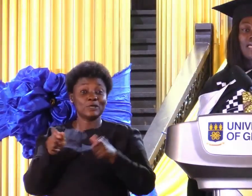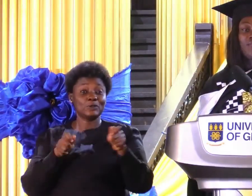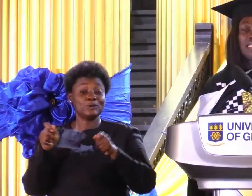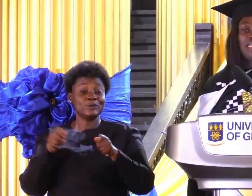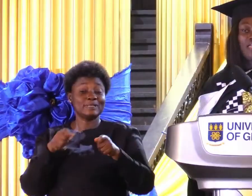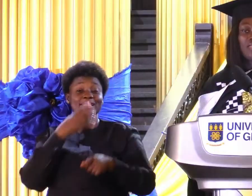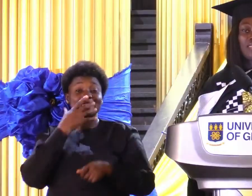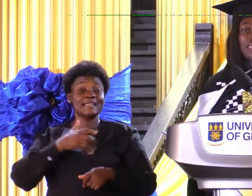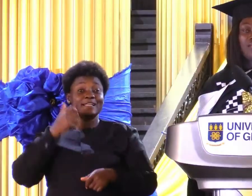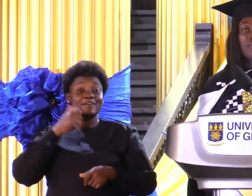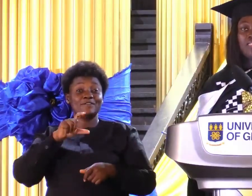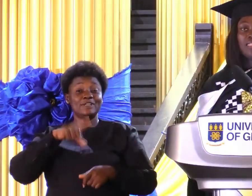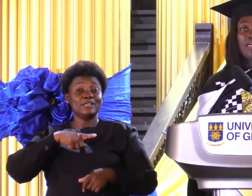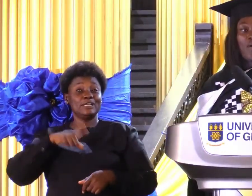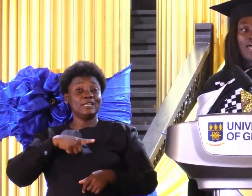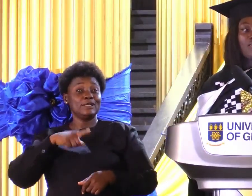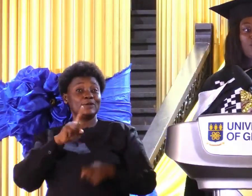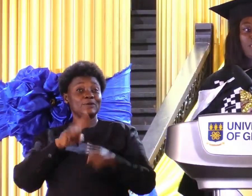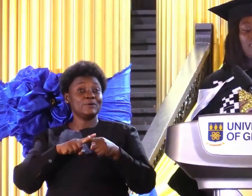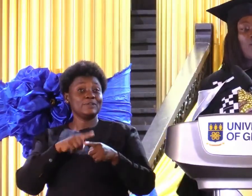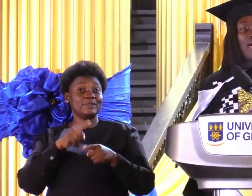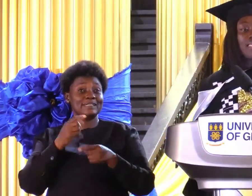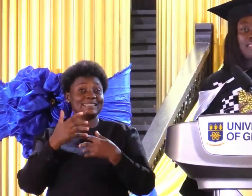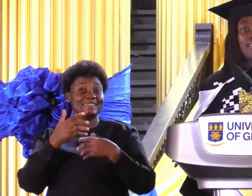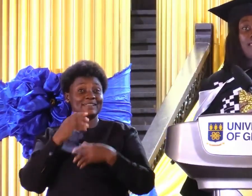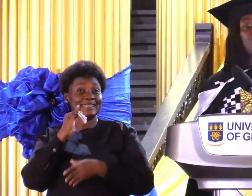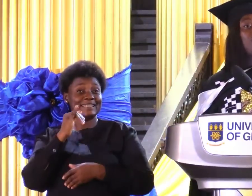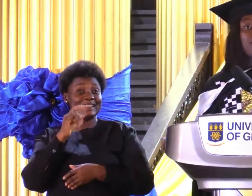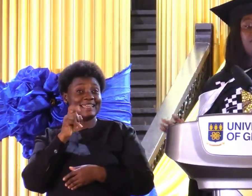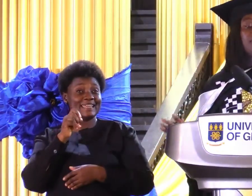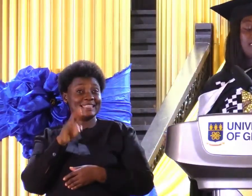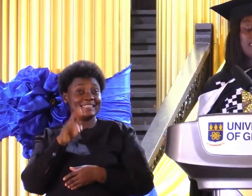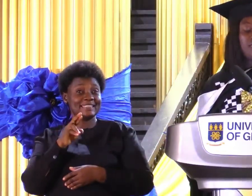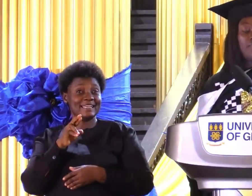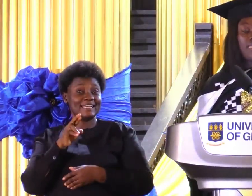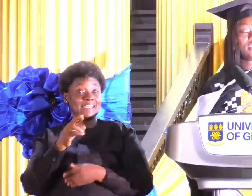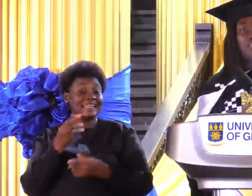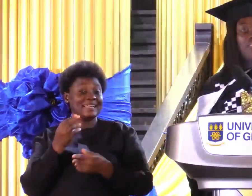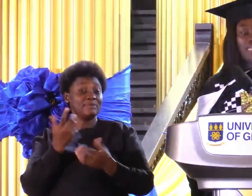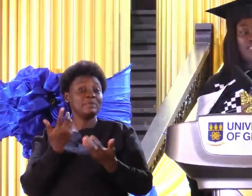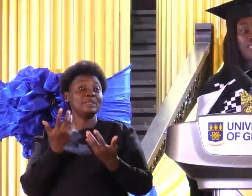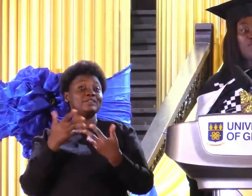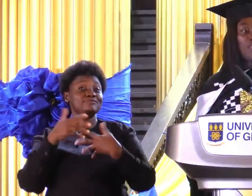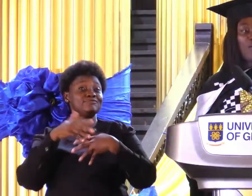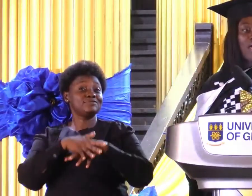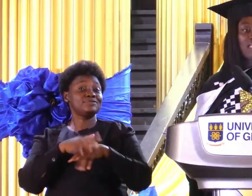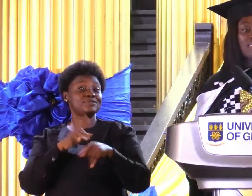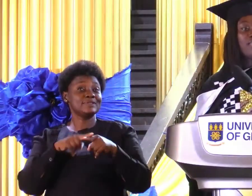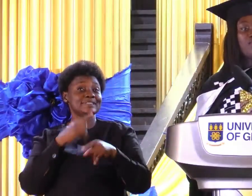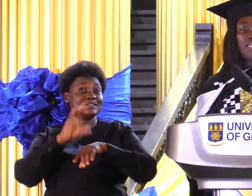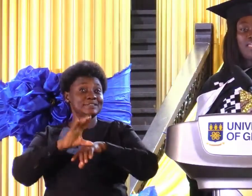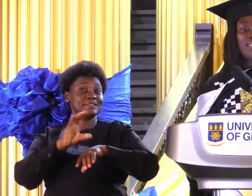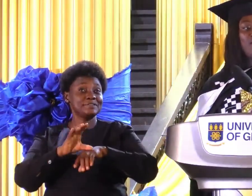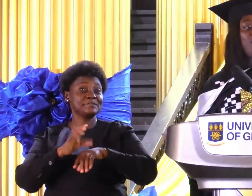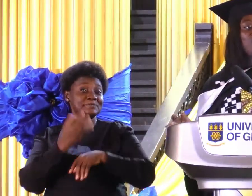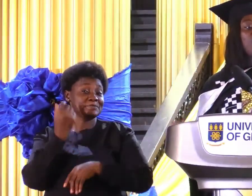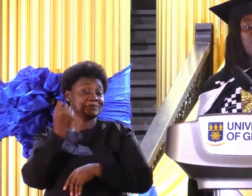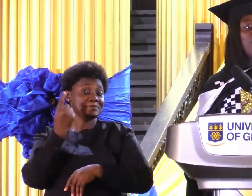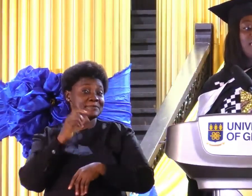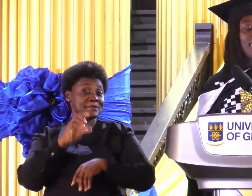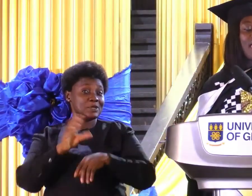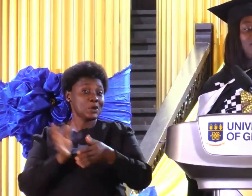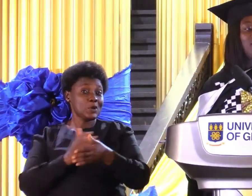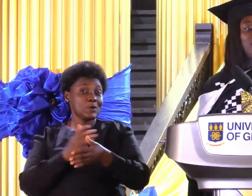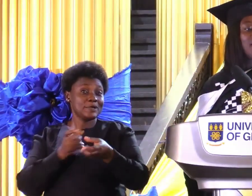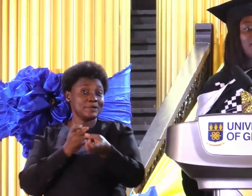elder for the Legon Interdenominational Choir. So the choir is, Interdenominational Church, and so the choir is here today to support